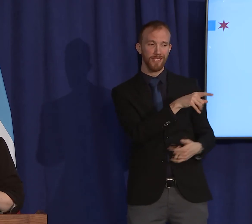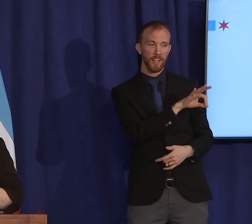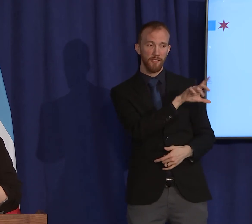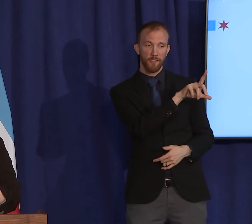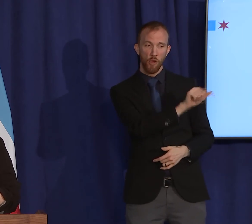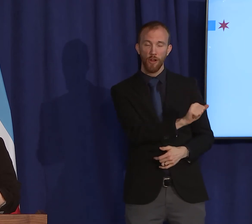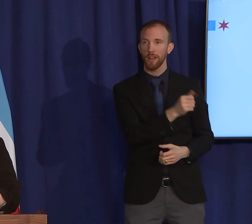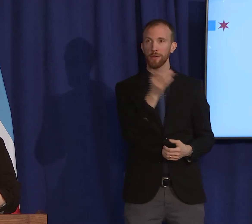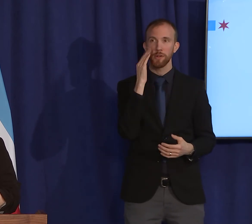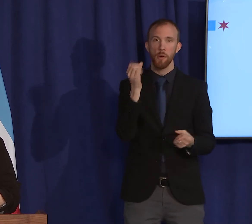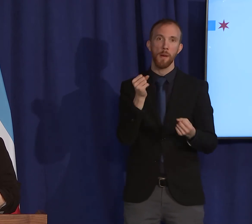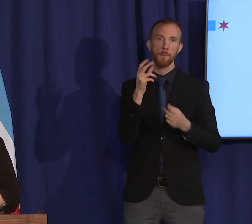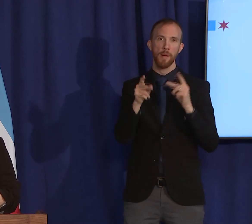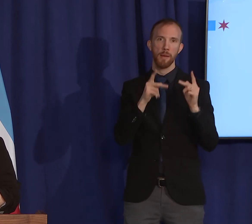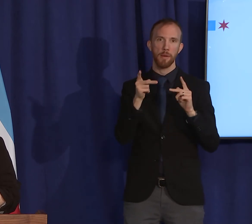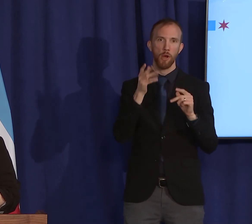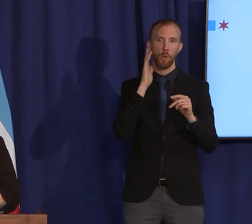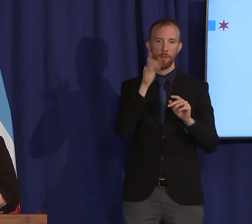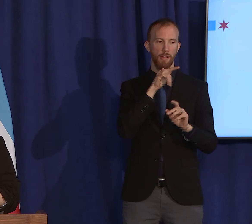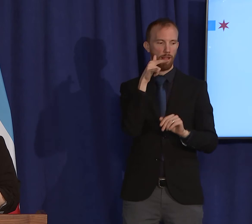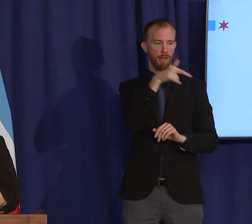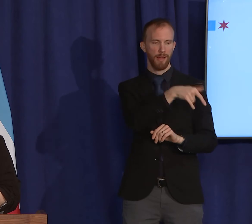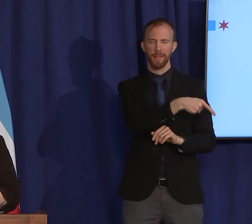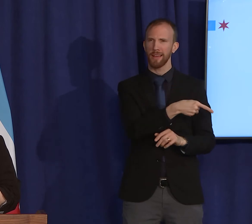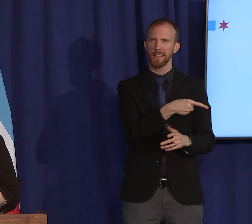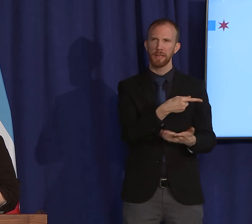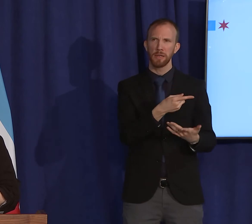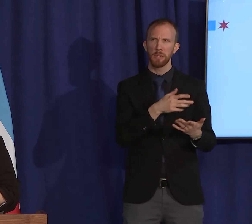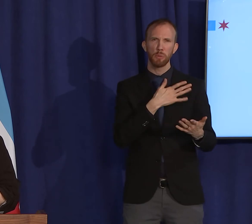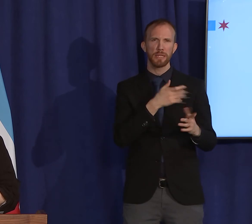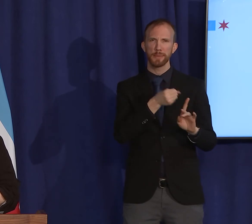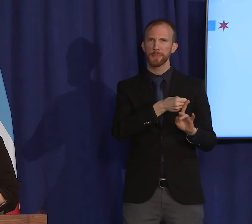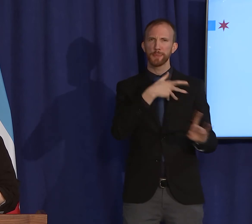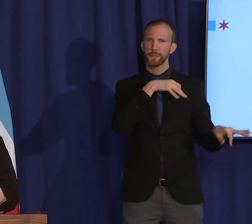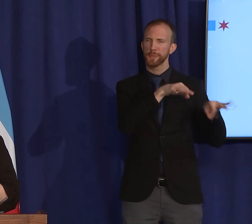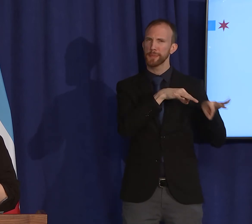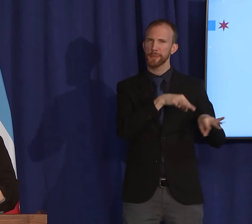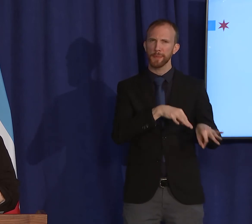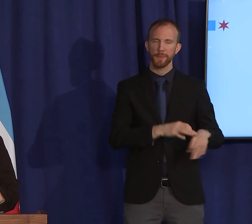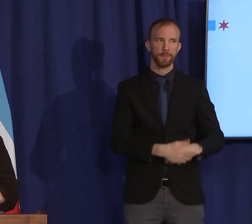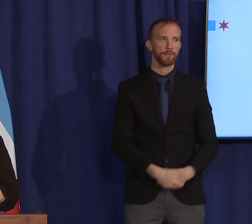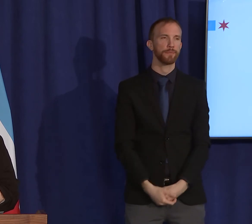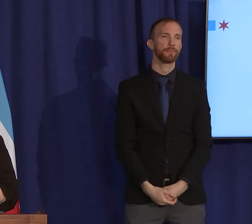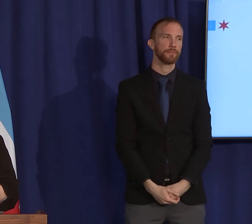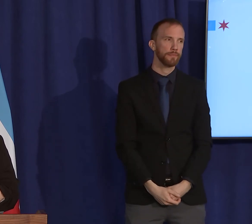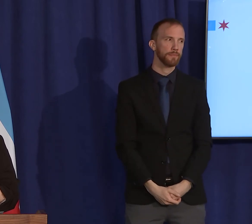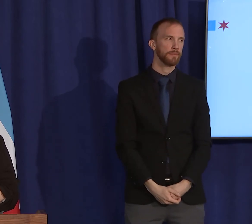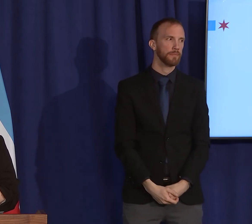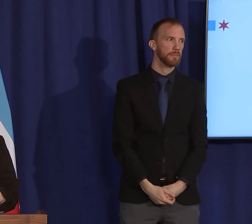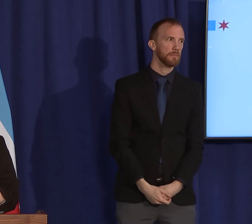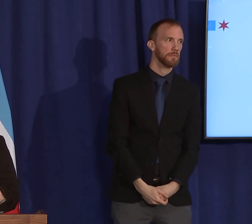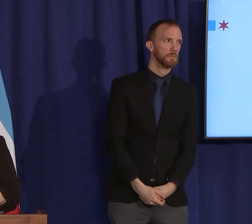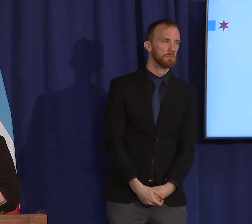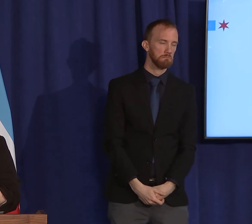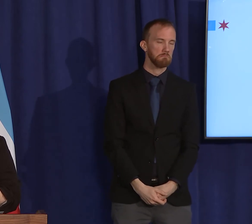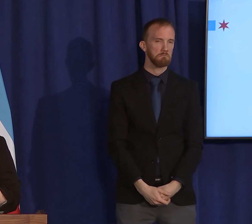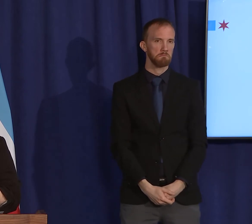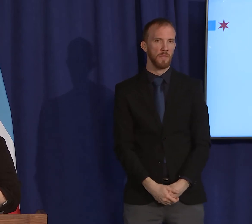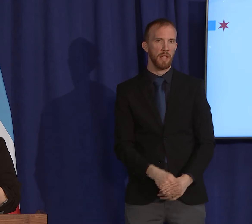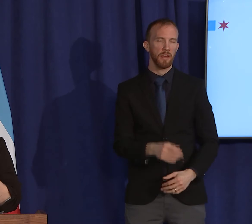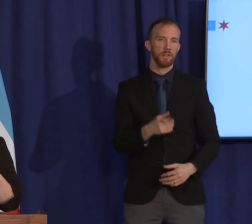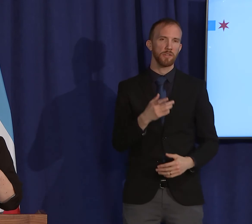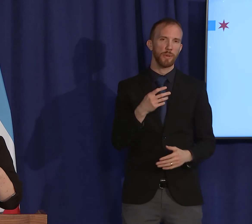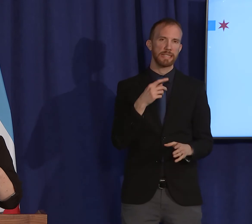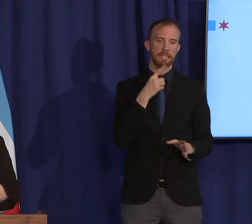there as we speak. Talk to us about that and put us some context there. Absolutely. So the reason I talk about this in-between moment